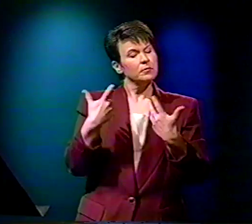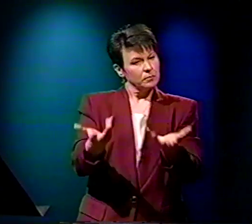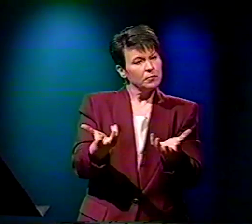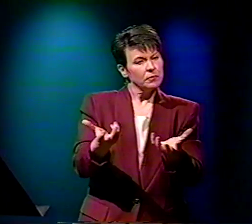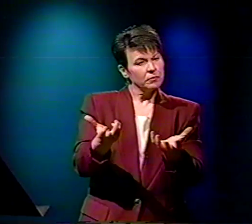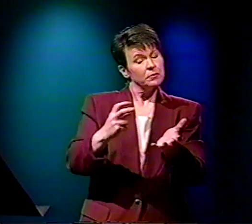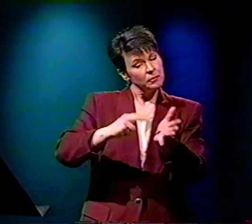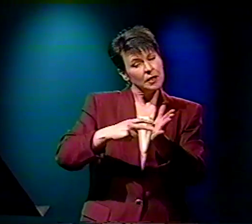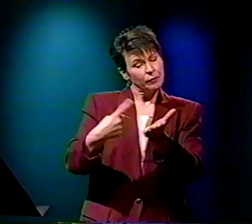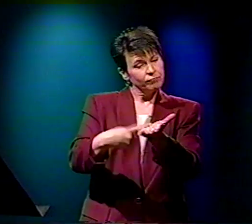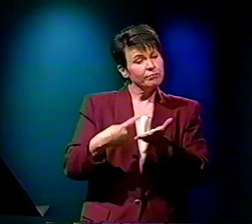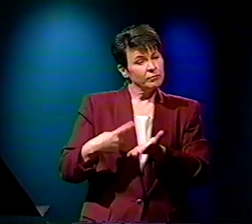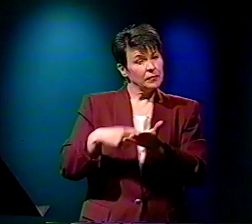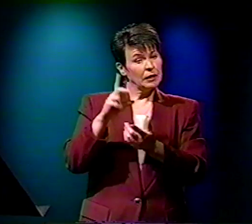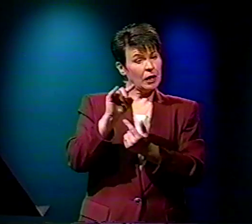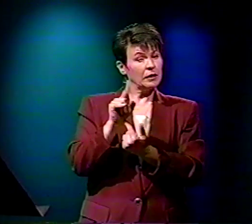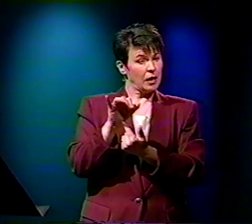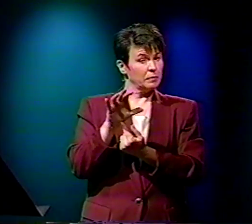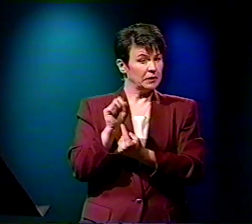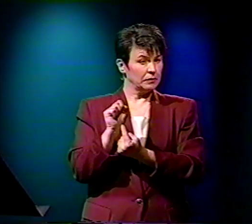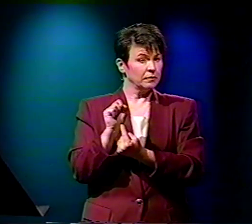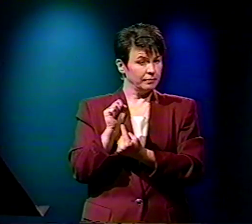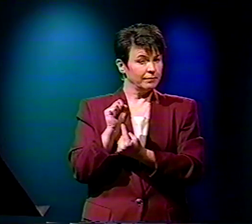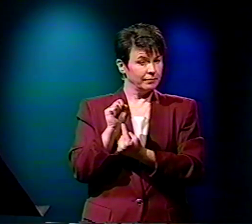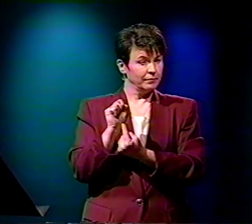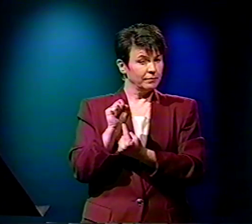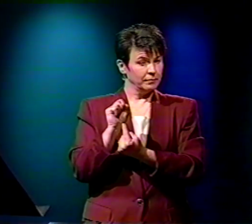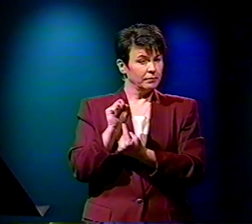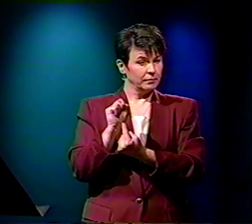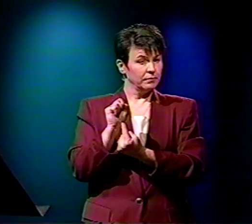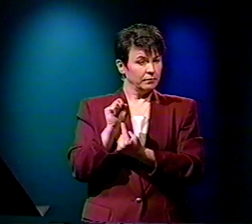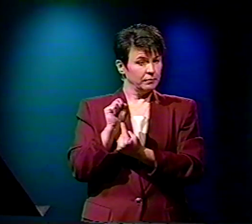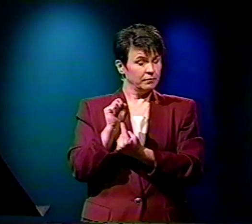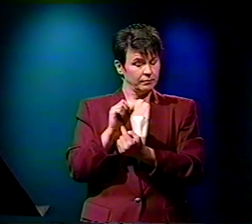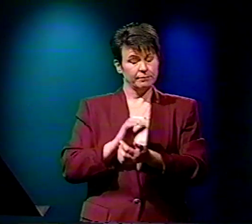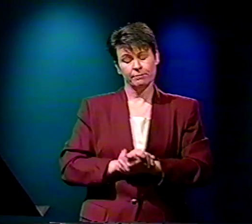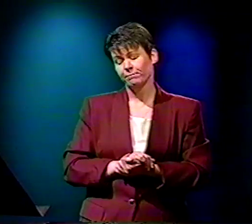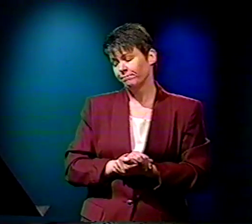work together and have a better understanding of the dynamics that take place.